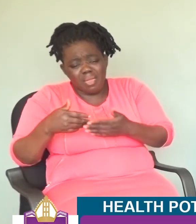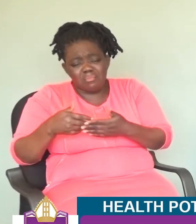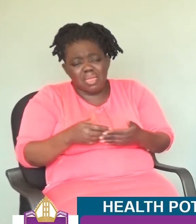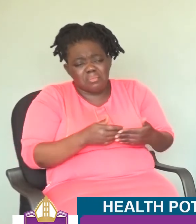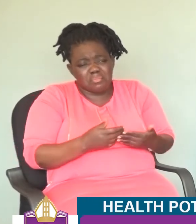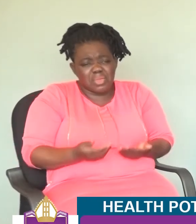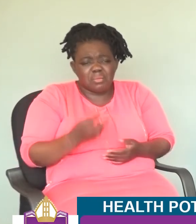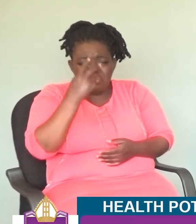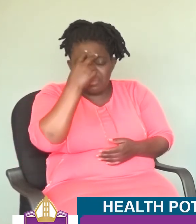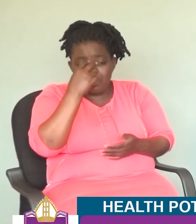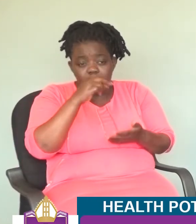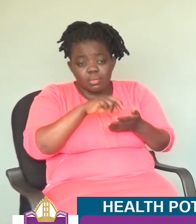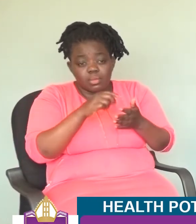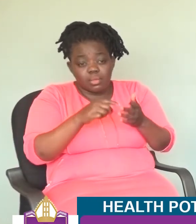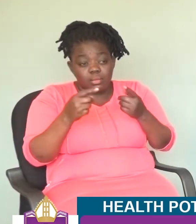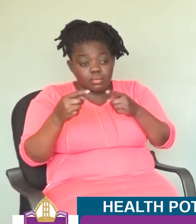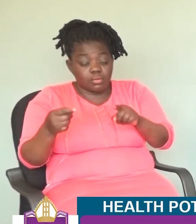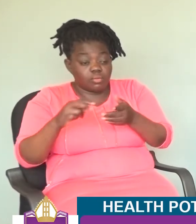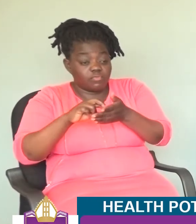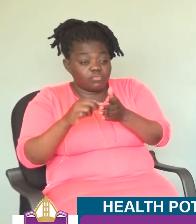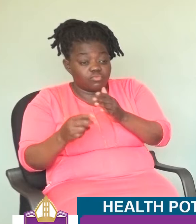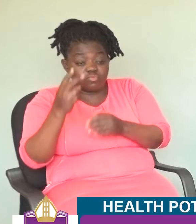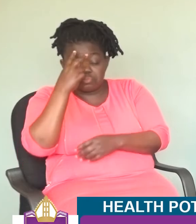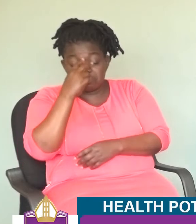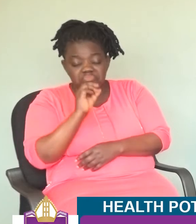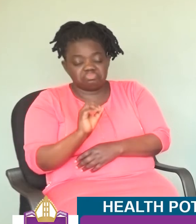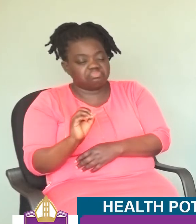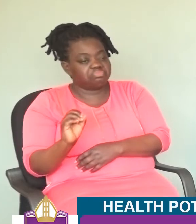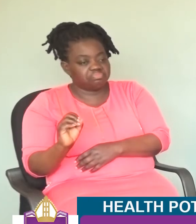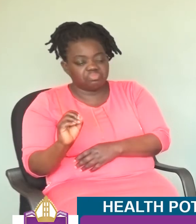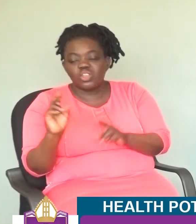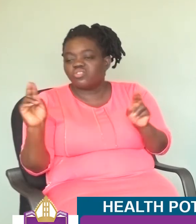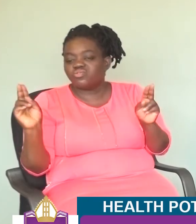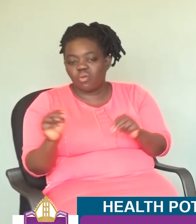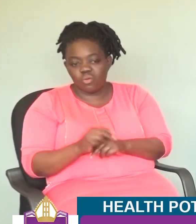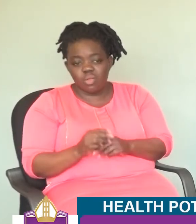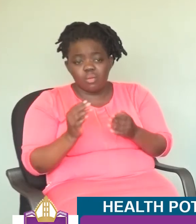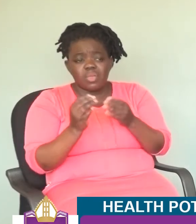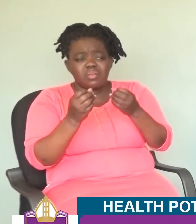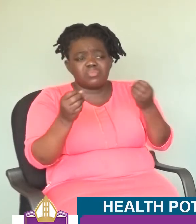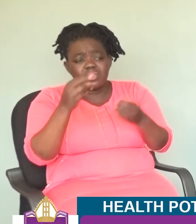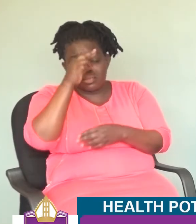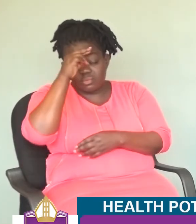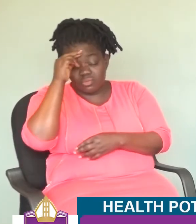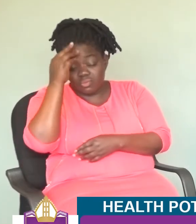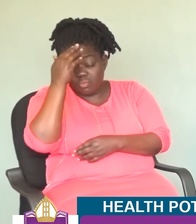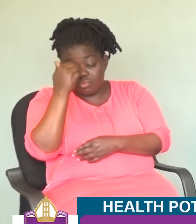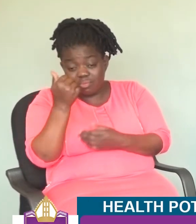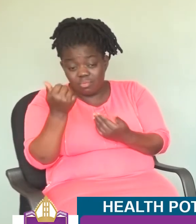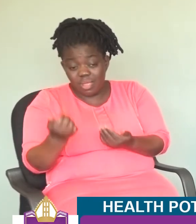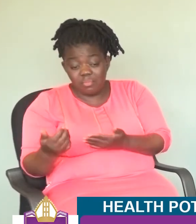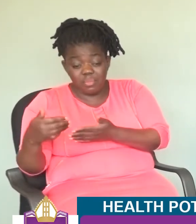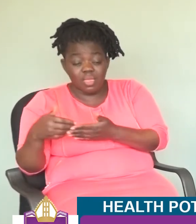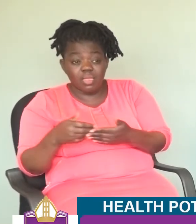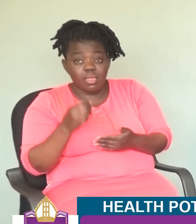So it means that is not the definition of blindness. That's not the definition of blindness at all. Because there are a lot of reasons why even the child may not open their